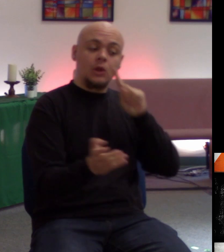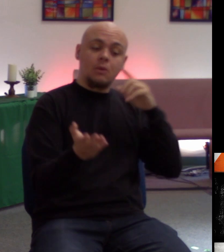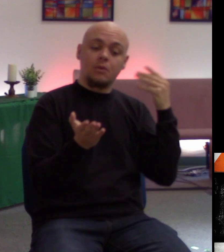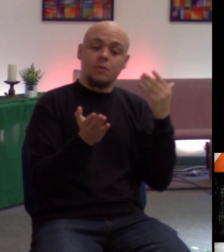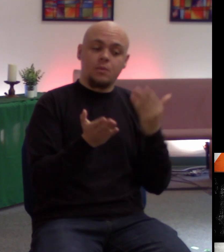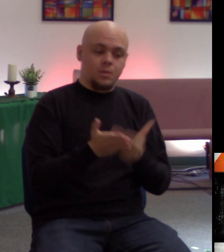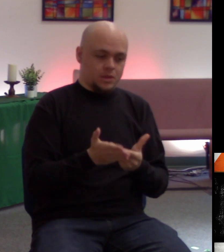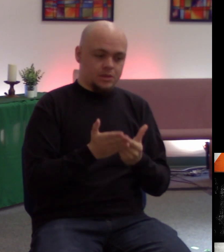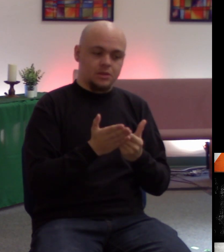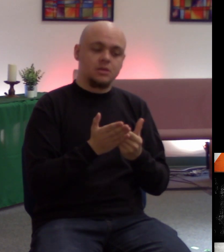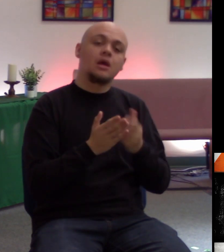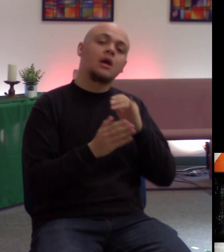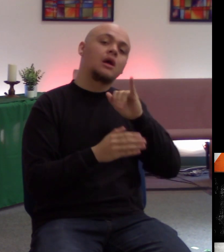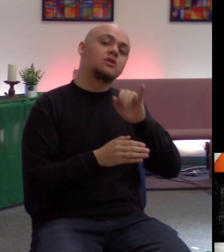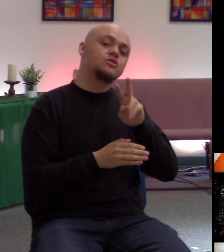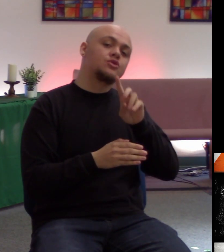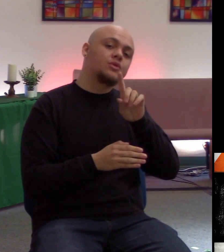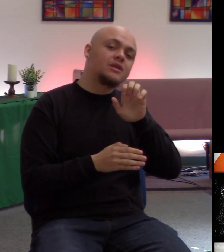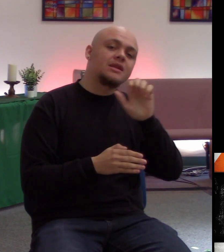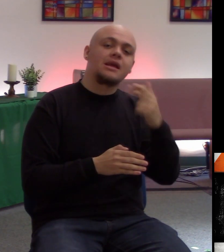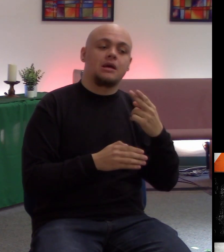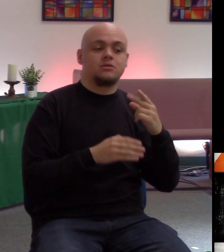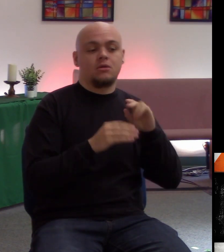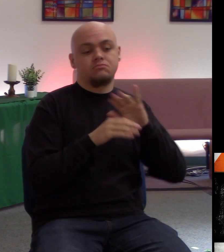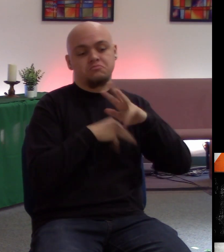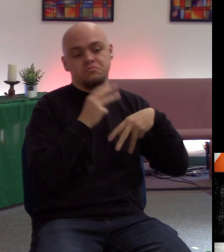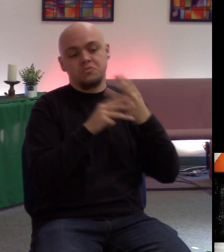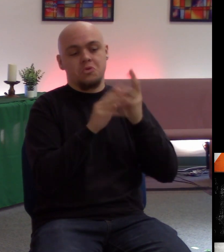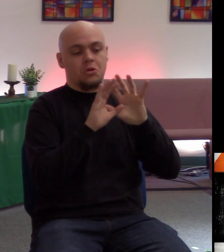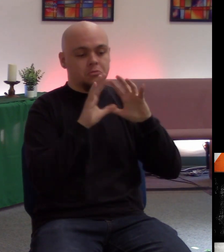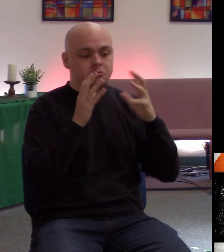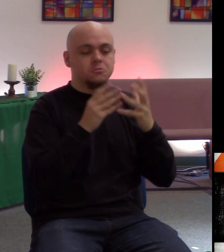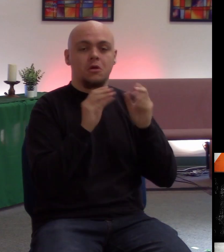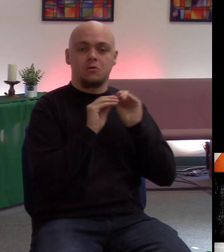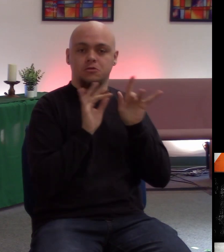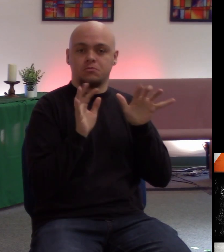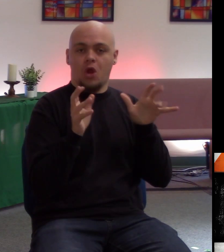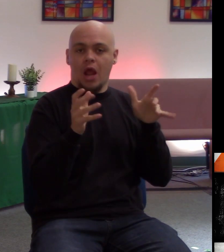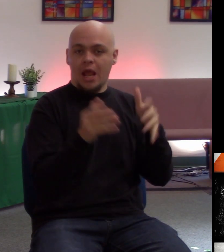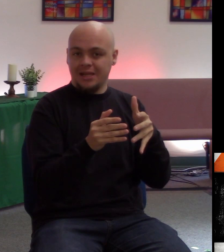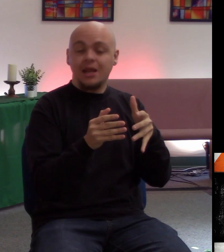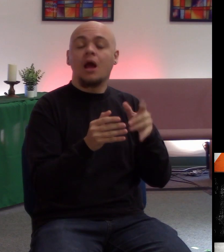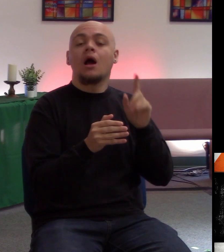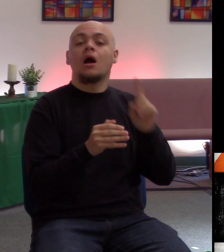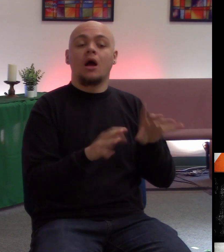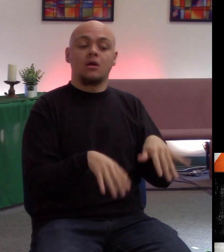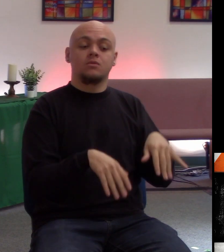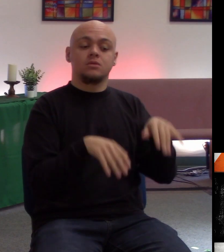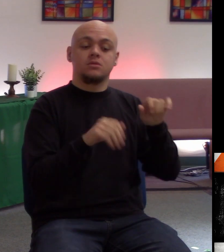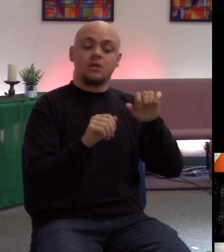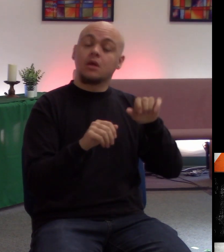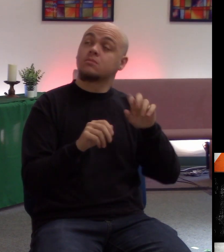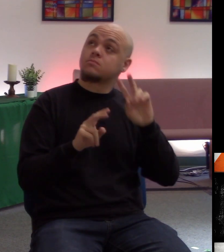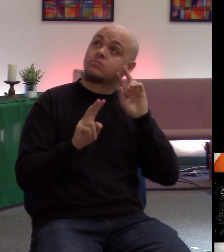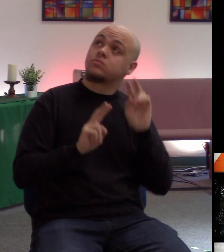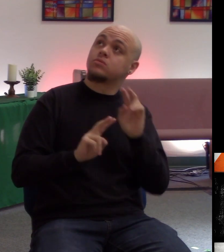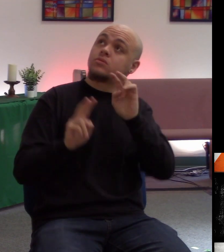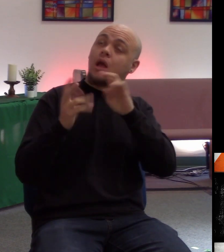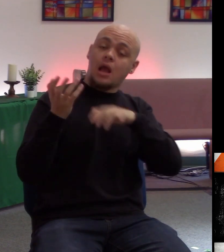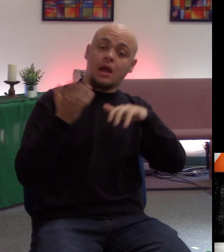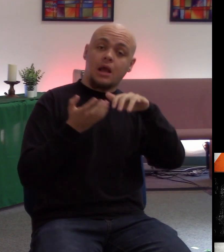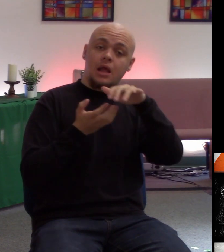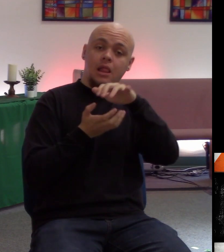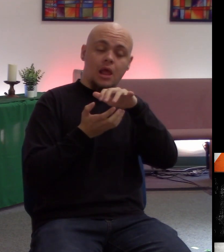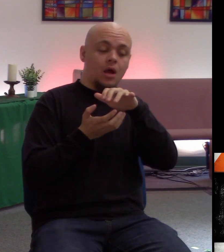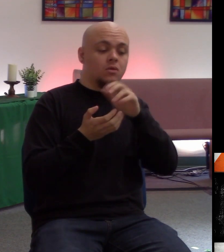be my witness in Jerusalem and in all Judea and Samaria and to the ends of the earth. And after this, he was taken up before their very eyes, and